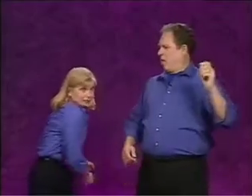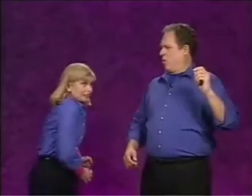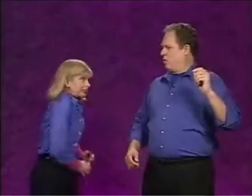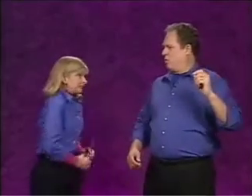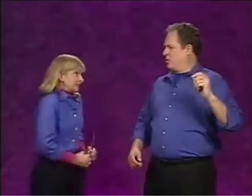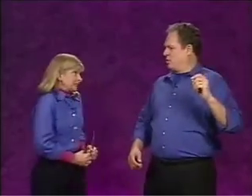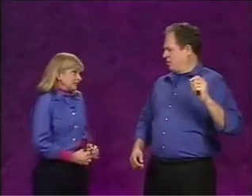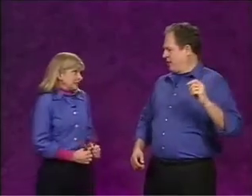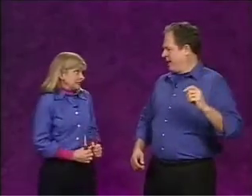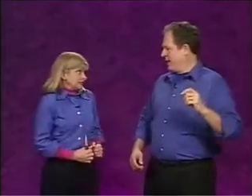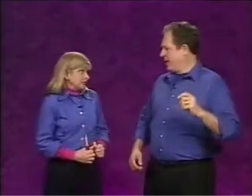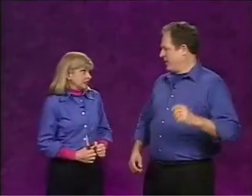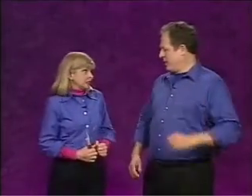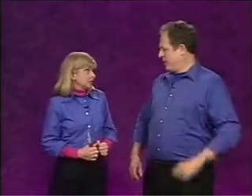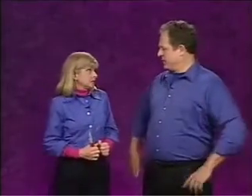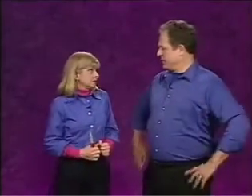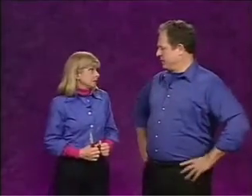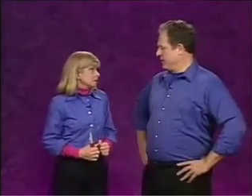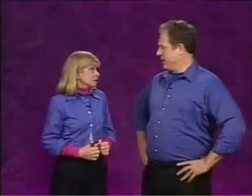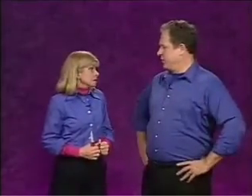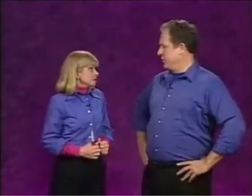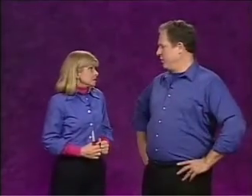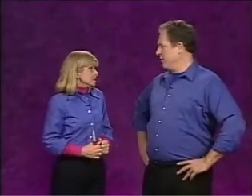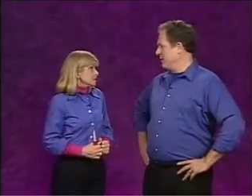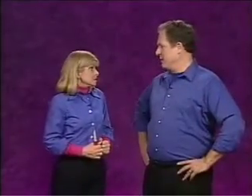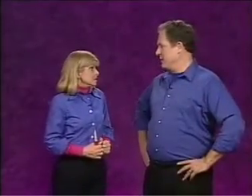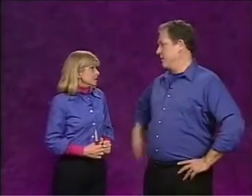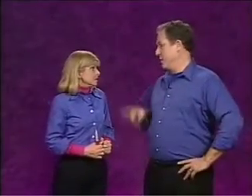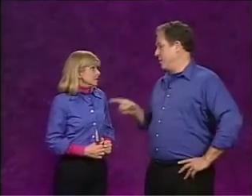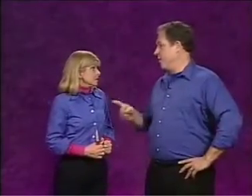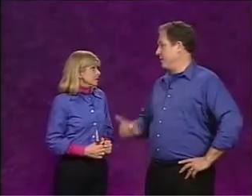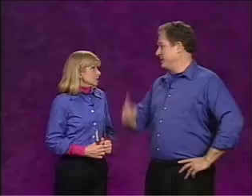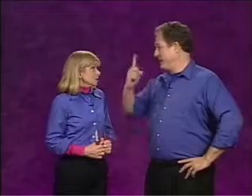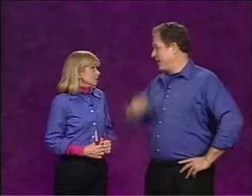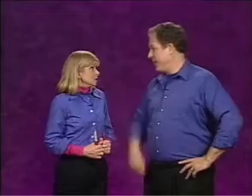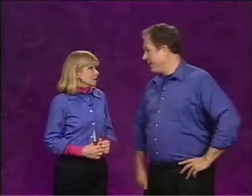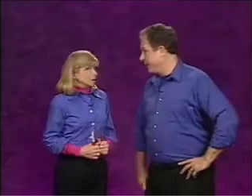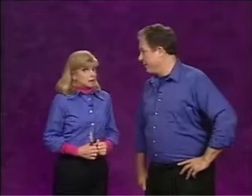Ow! Do that again, and the next association you'll be seeing is between you and St. Peter.